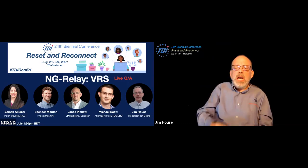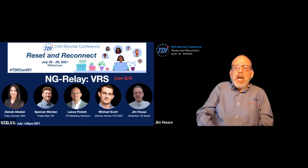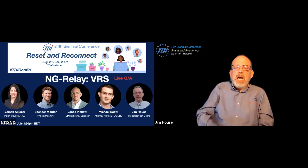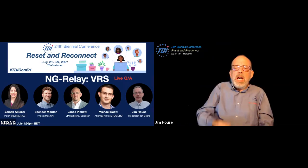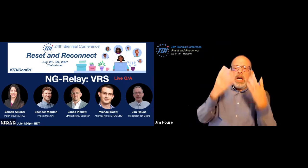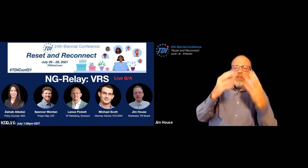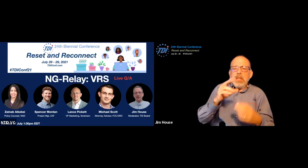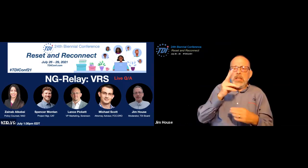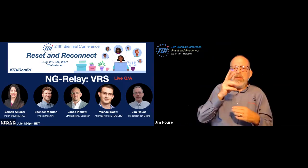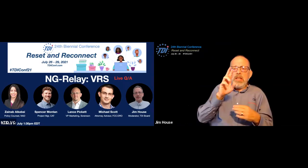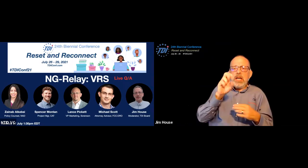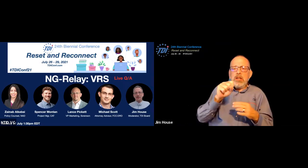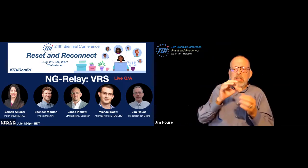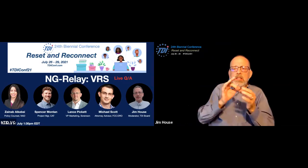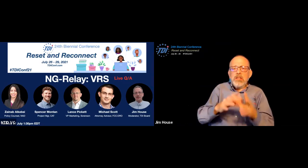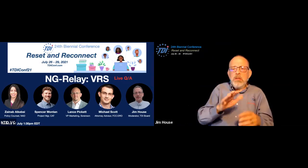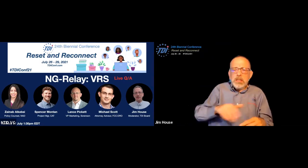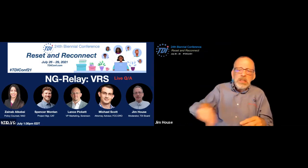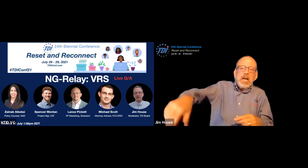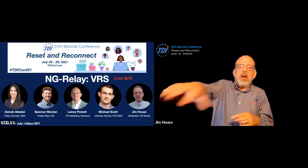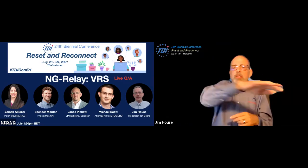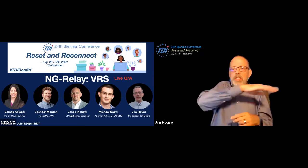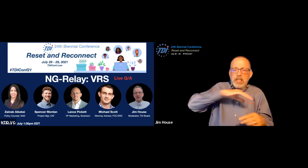Someone asked how